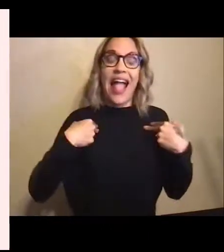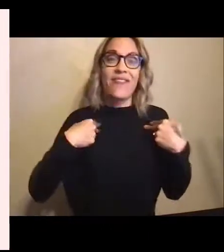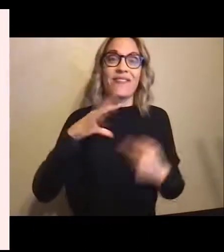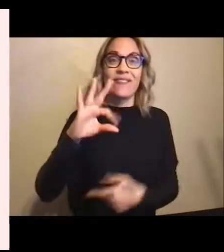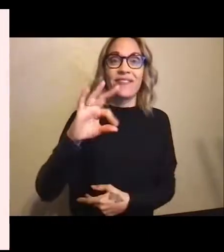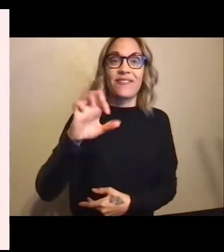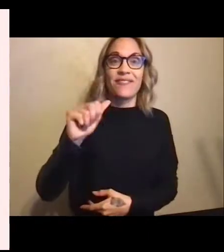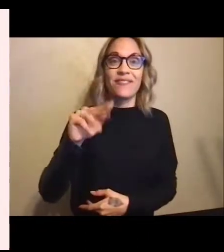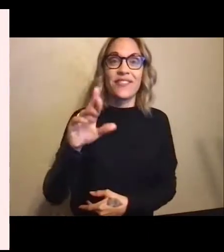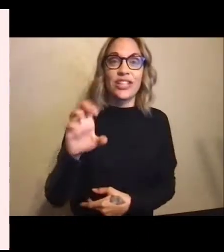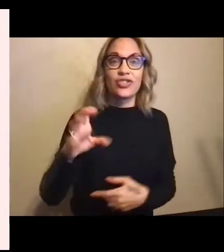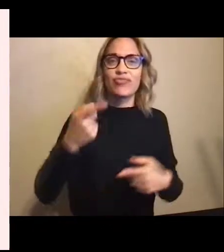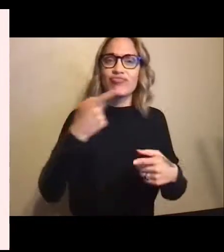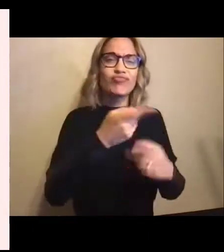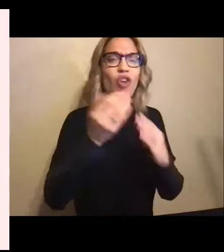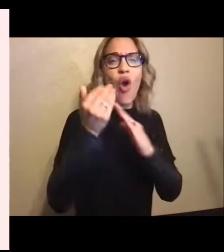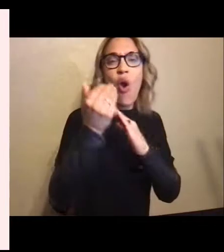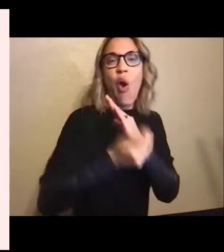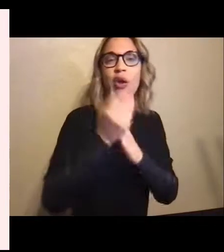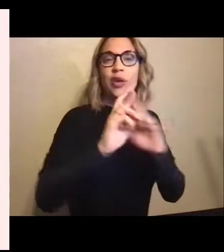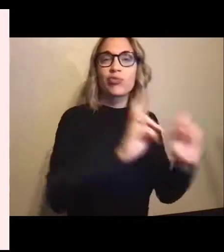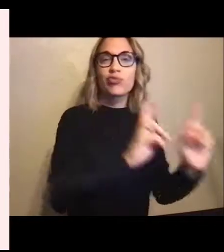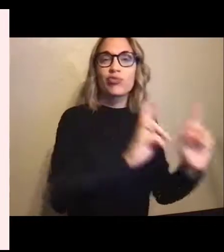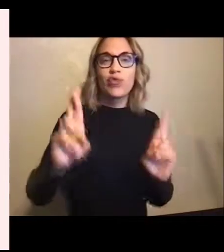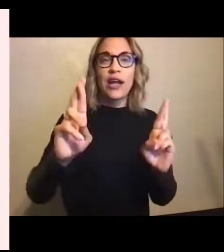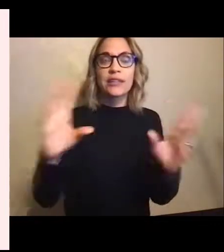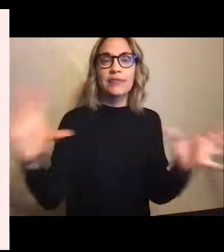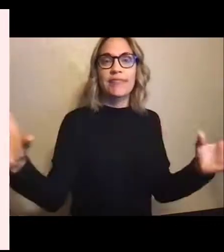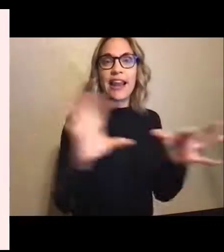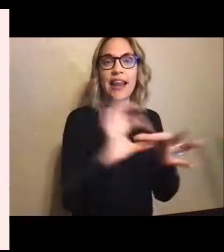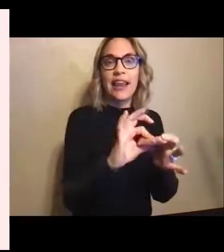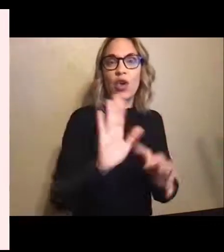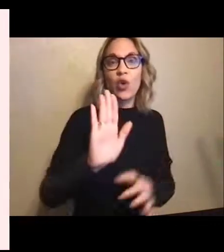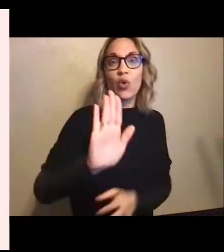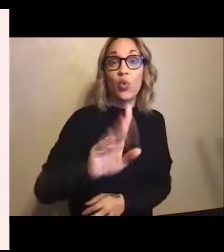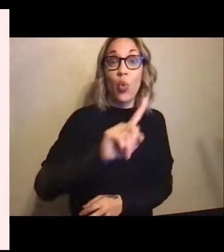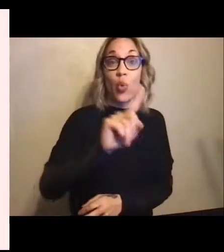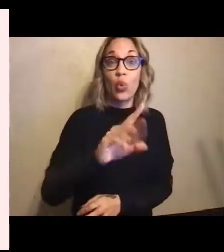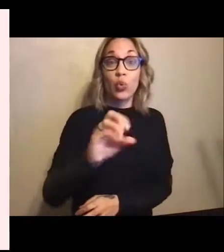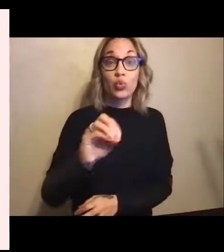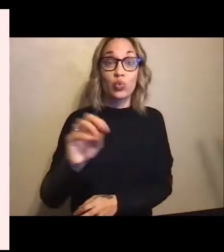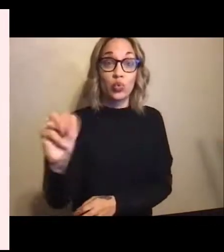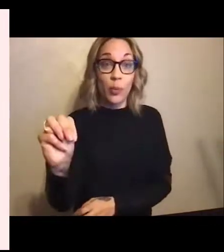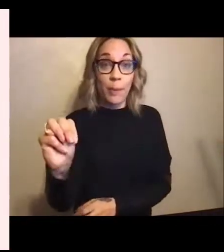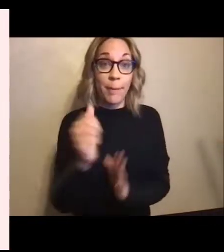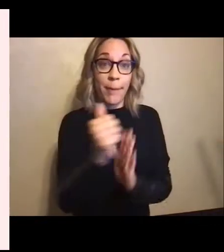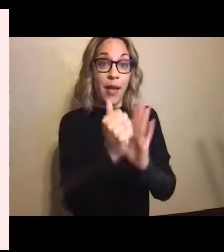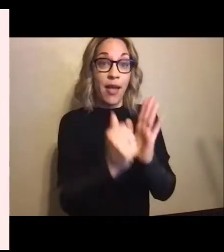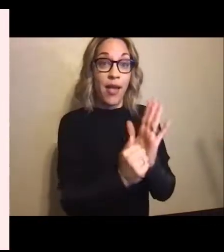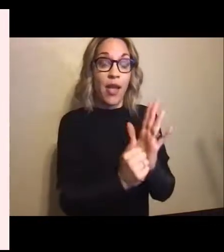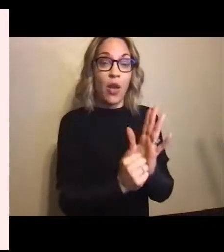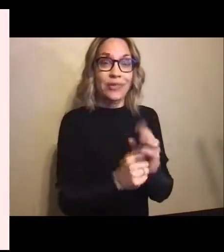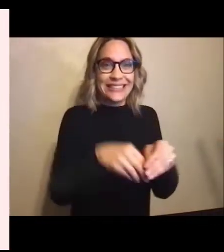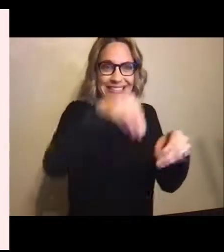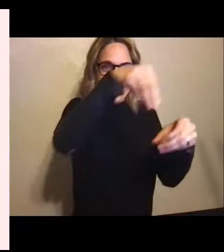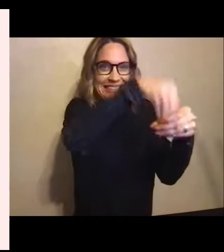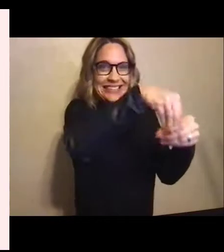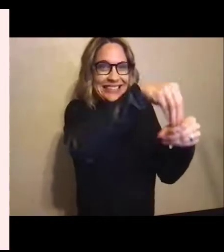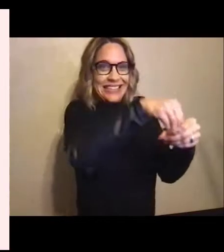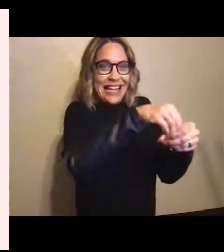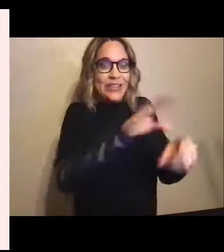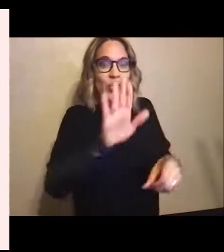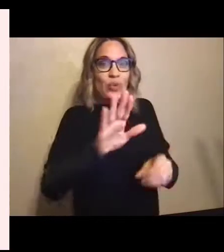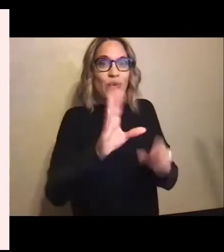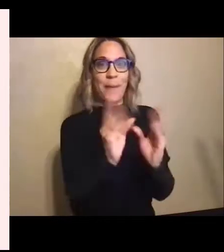room. So Google Calendar has a feature that automatically connects or links up your Zoom